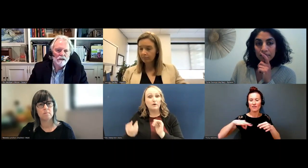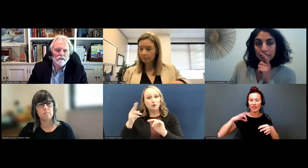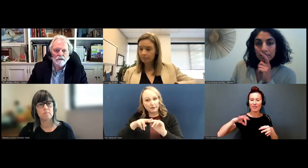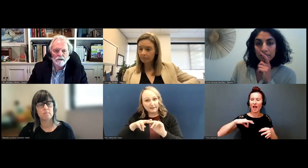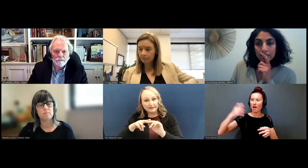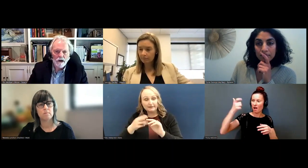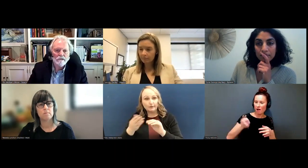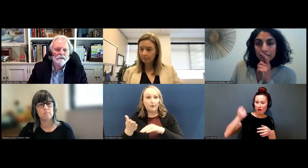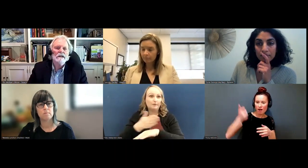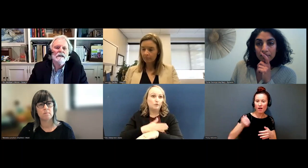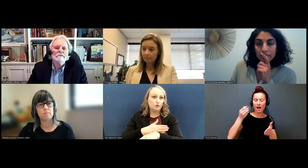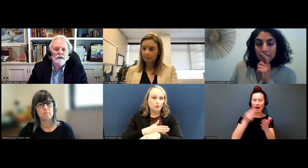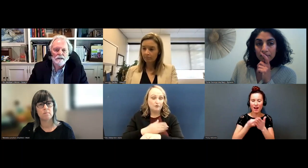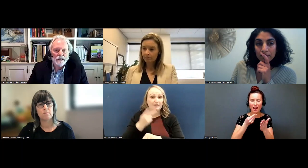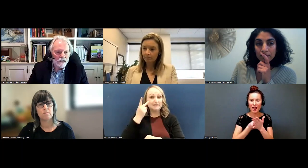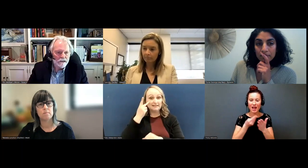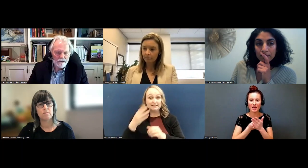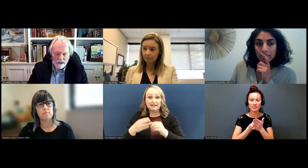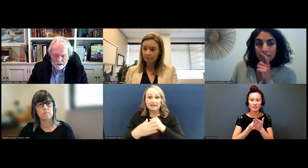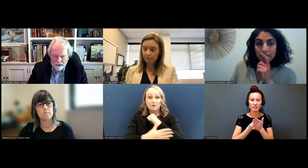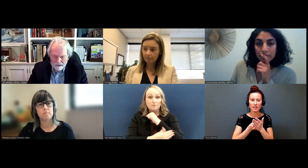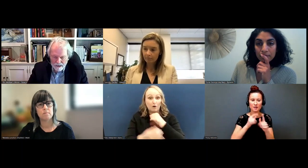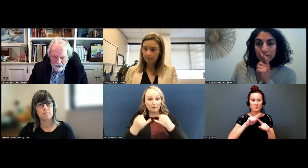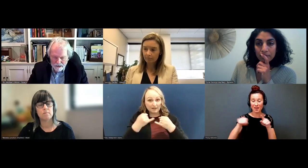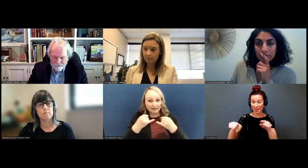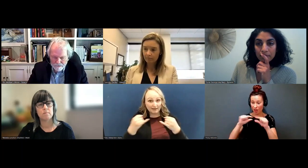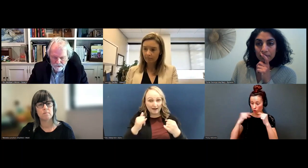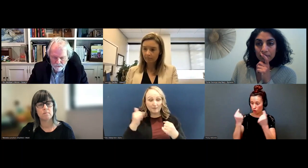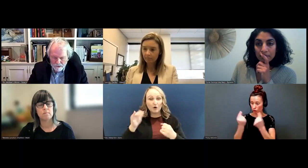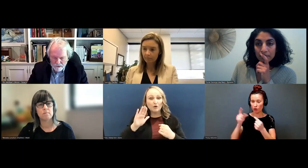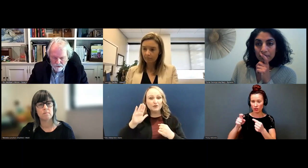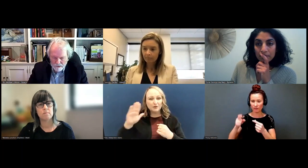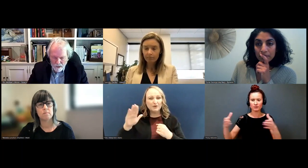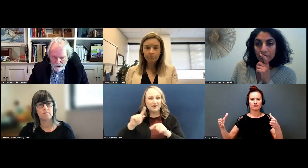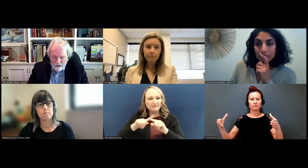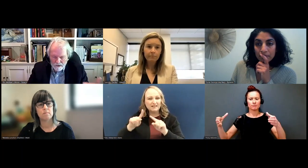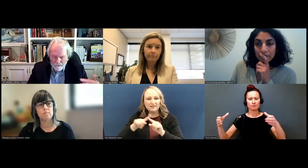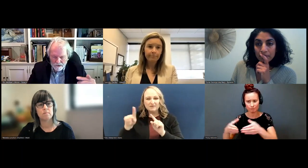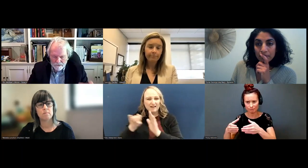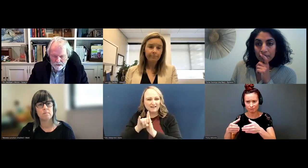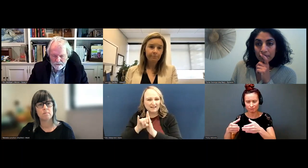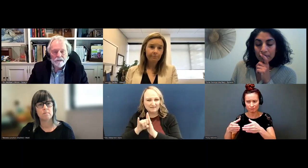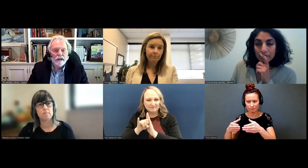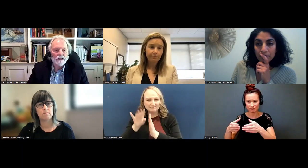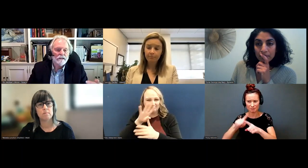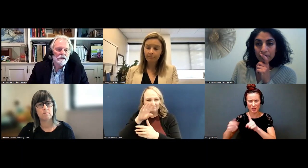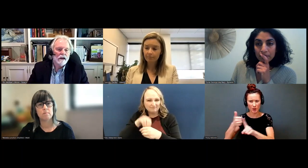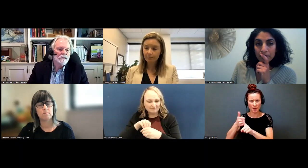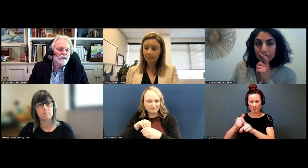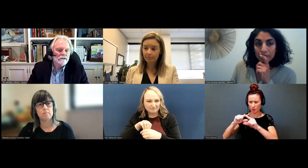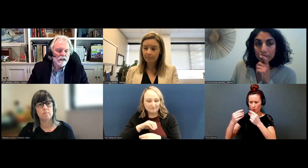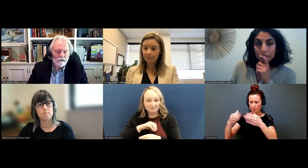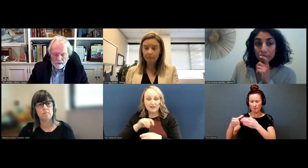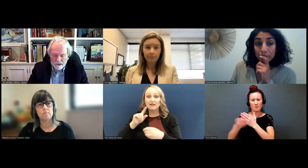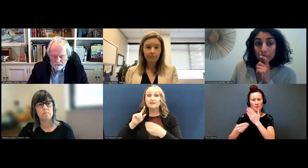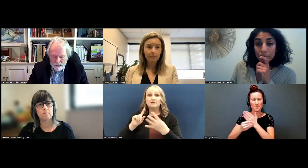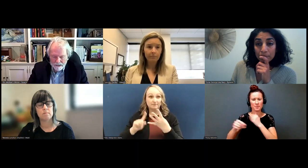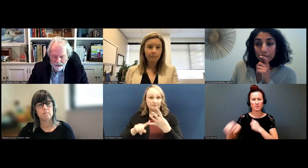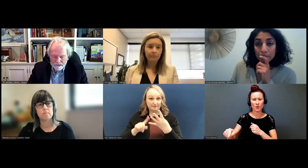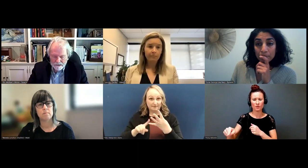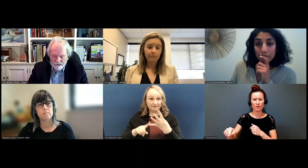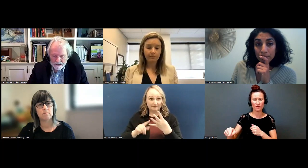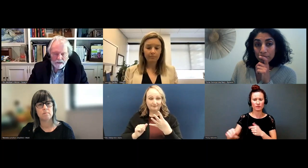course, not only look at the poverty line, but intersectionality. And the final one is that the government needs to take into